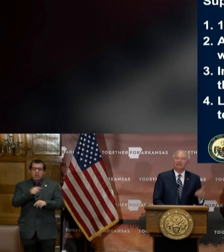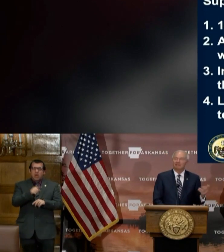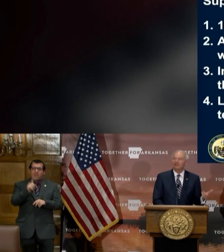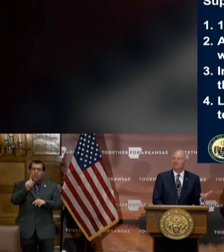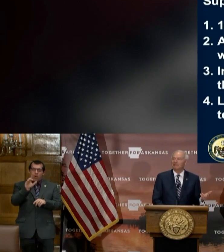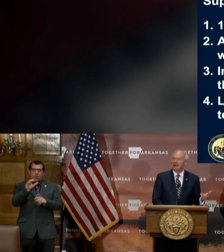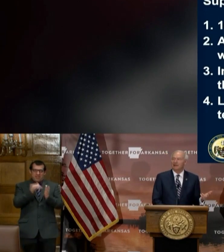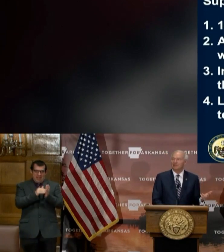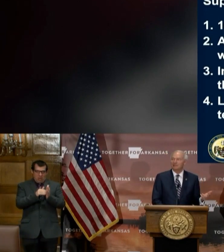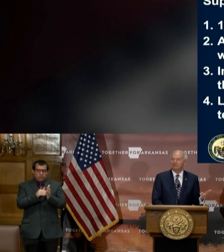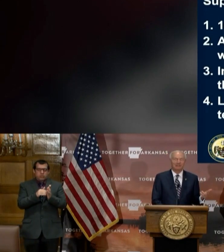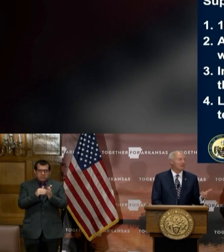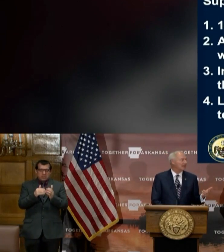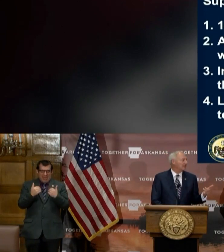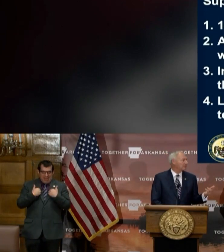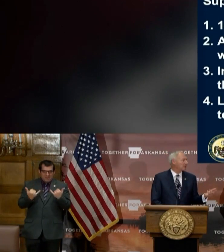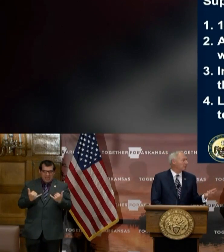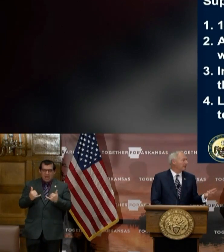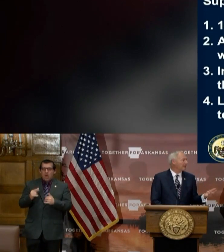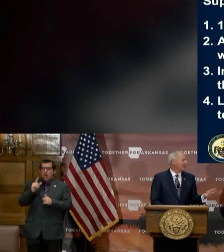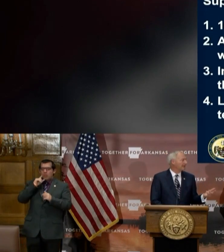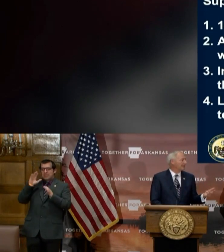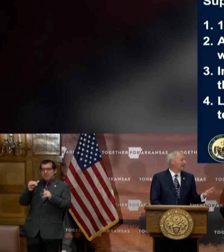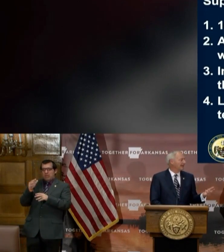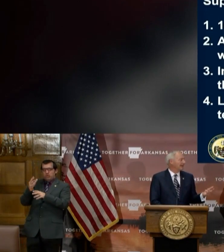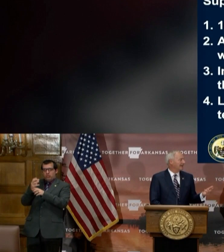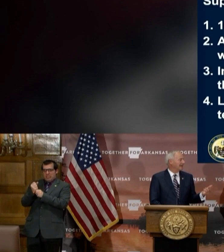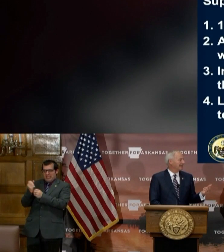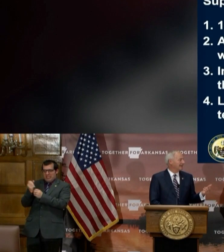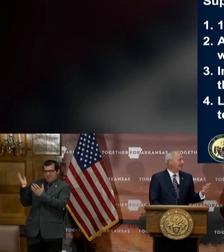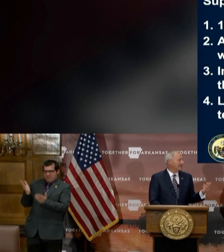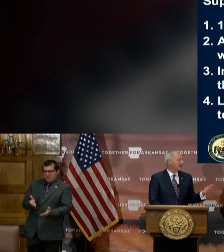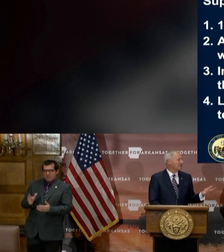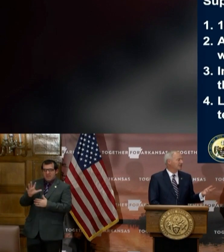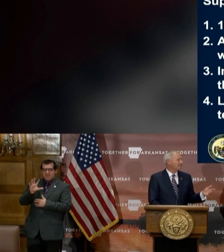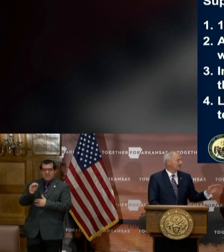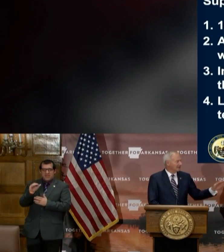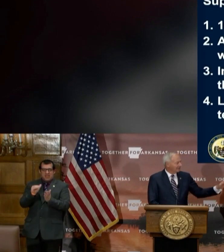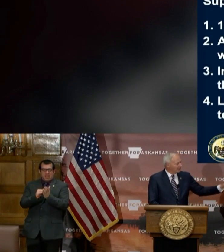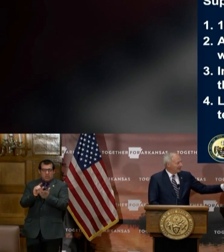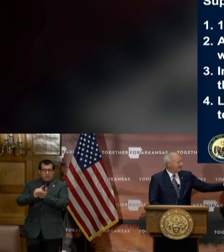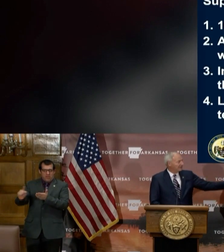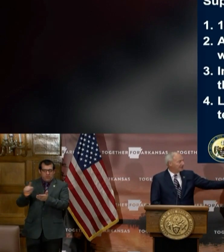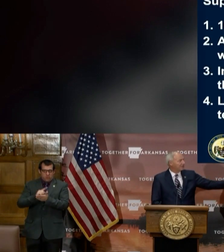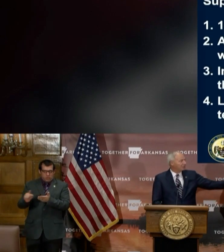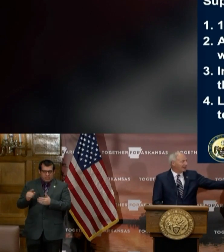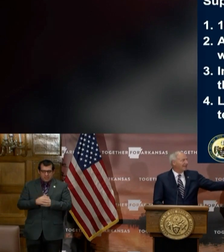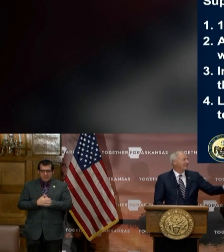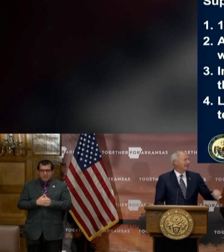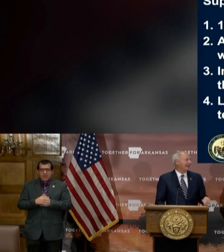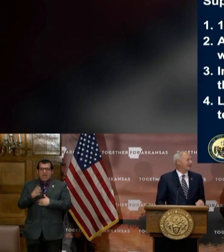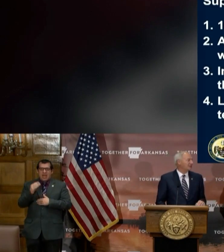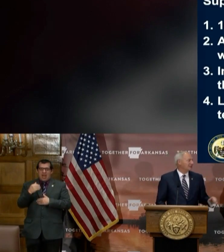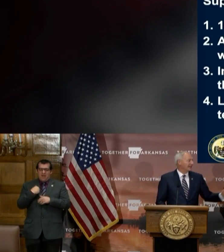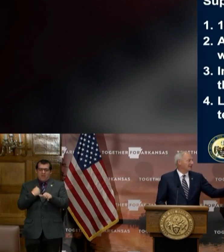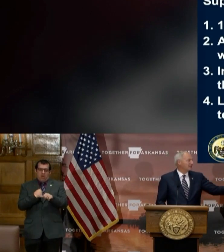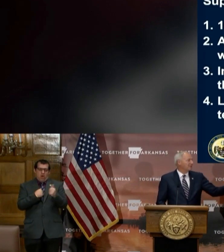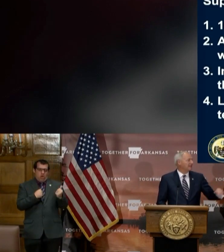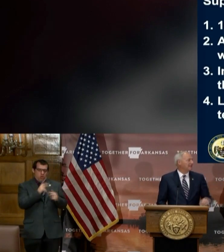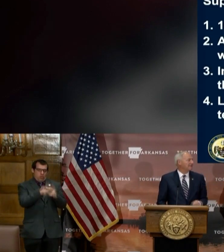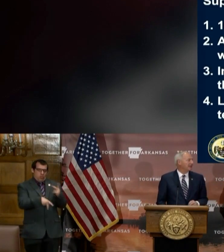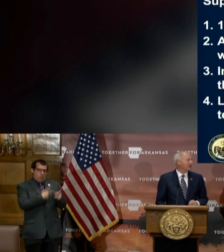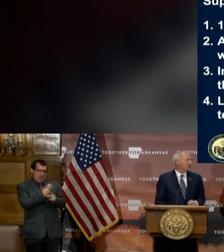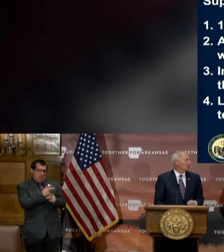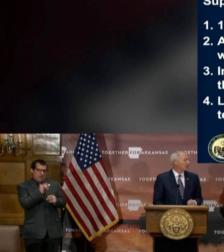receive 50,000 of these tests per week. In addition, we have another brand of antigen test,